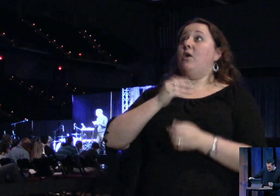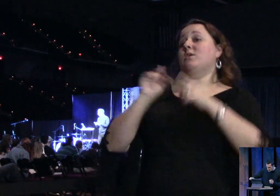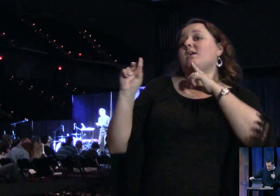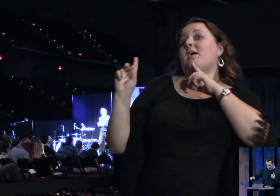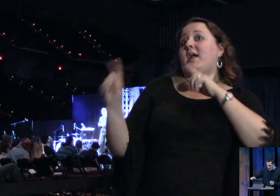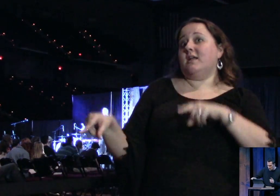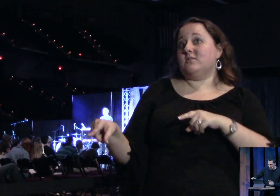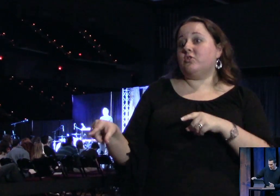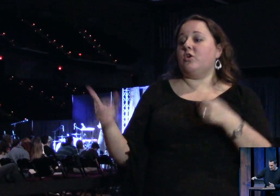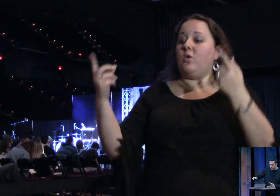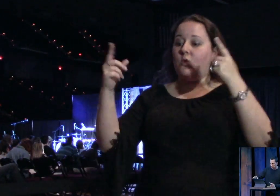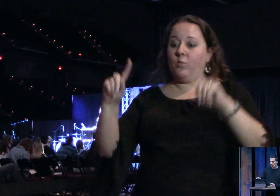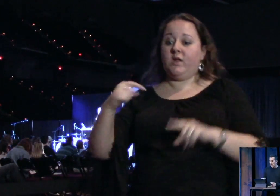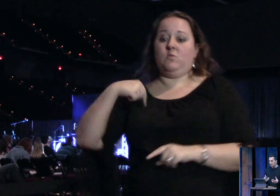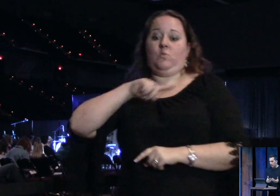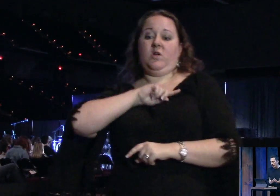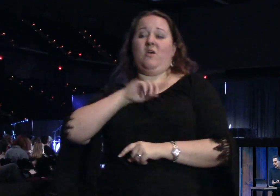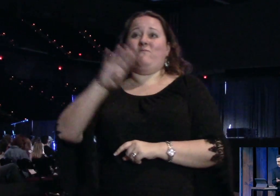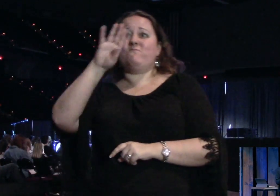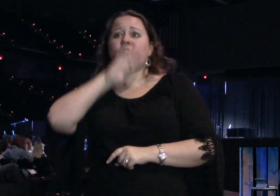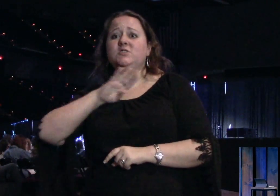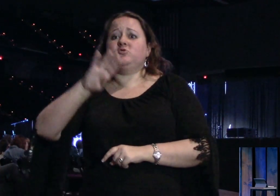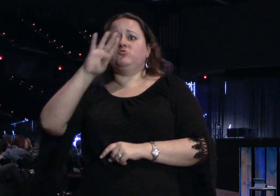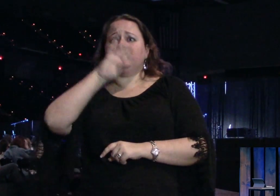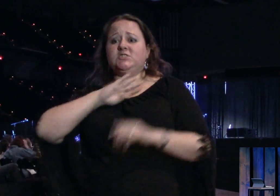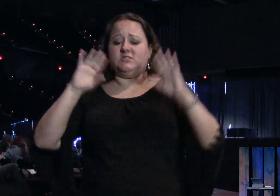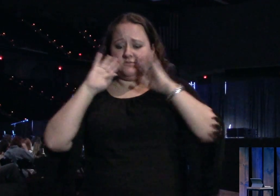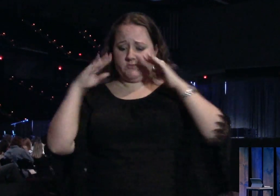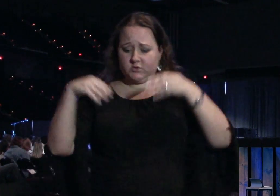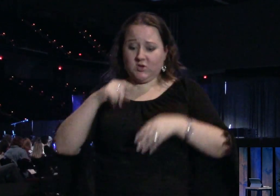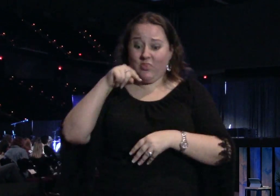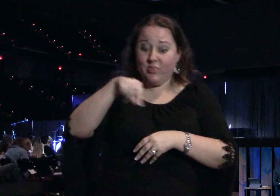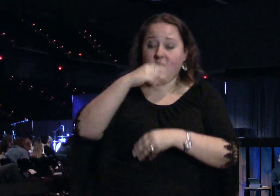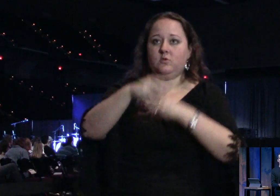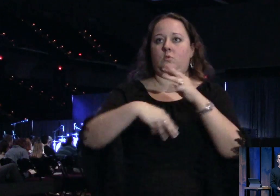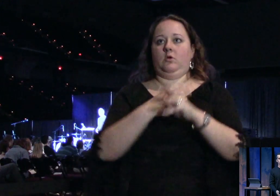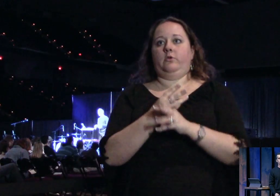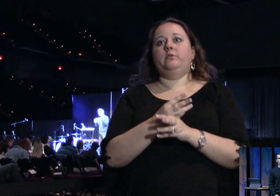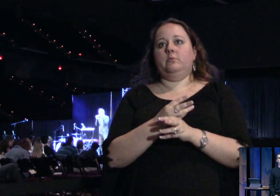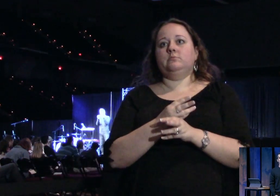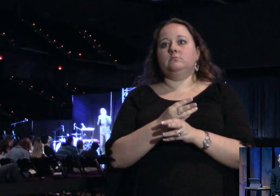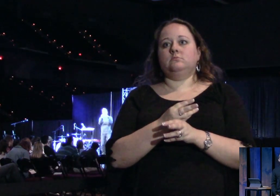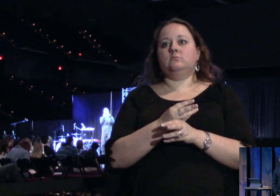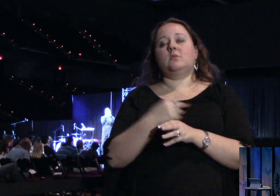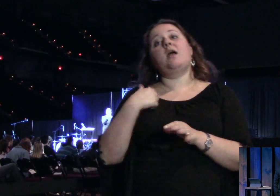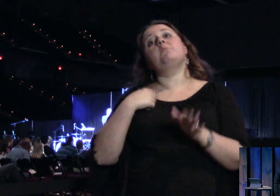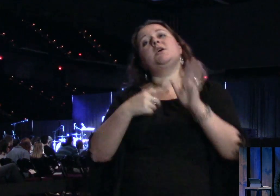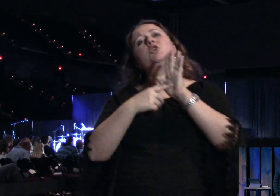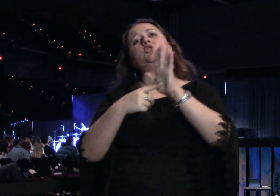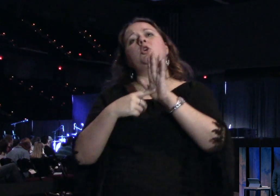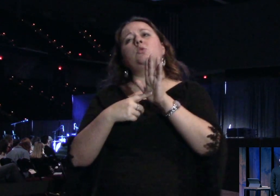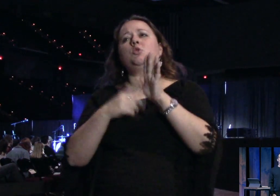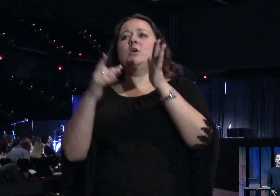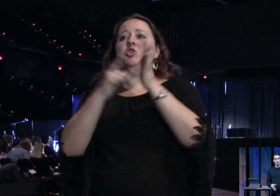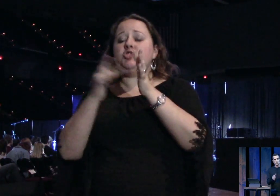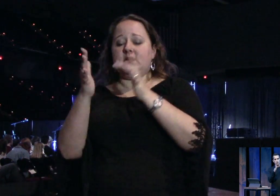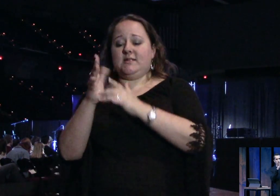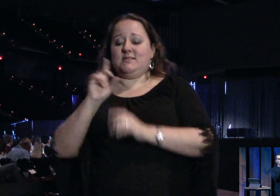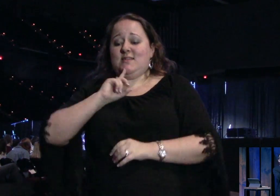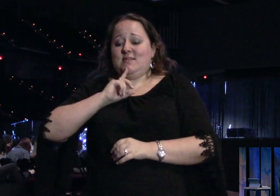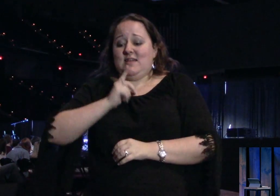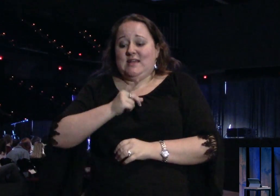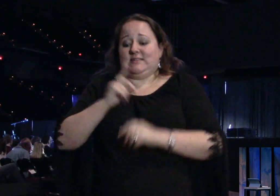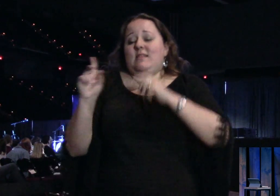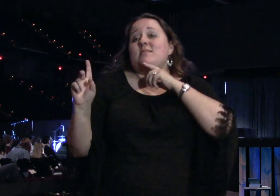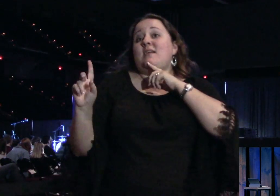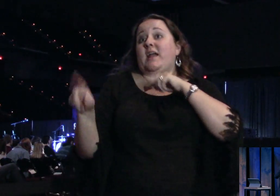Christ is our answer for a frustratingly empty life under the sun. Let me just show